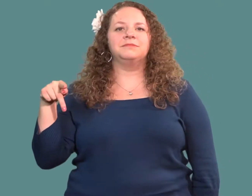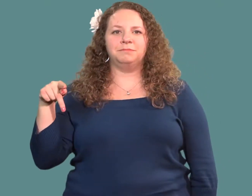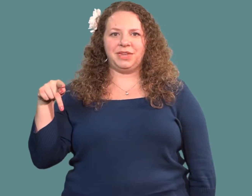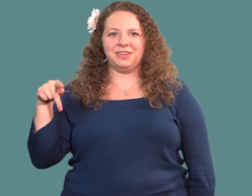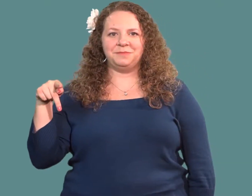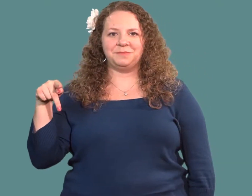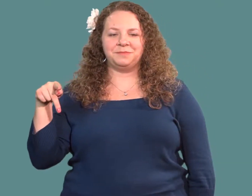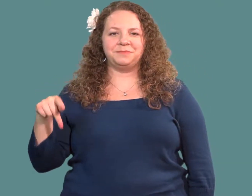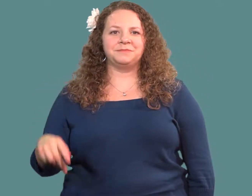P.